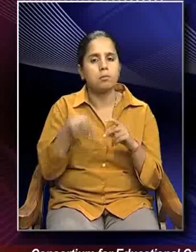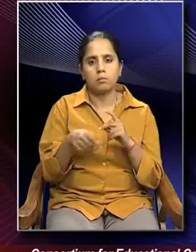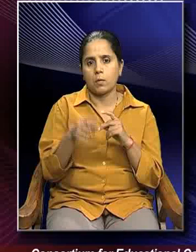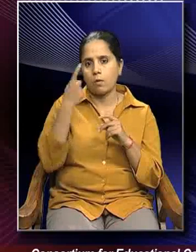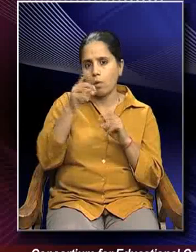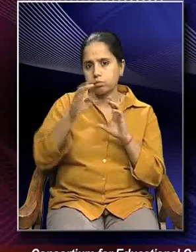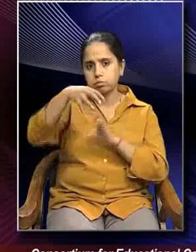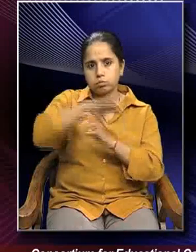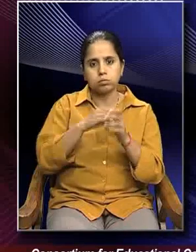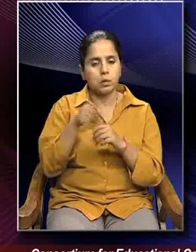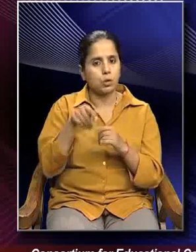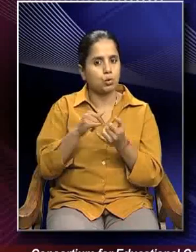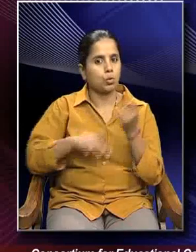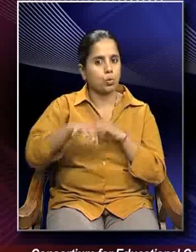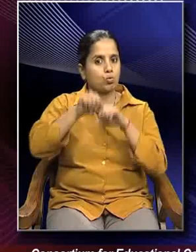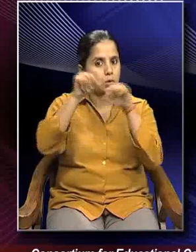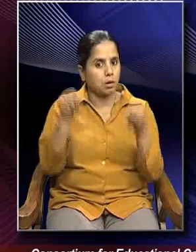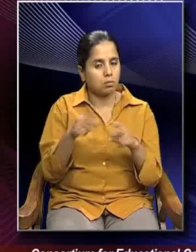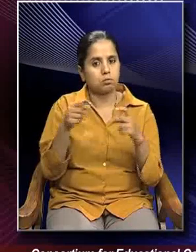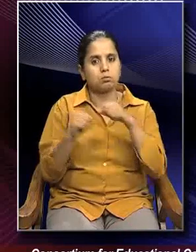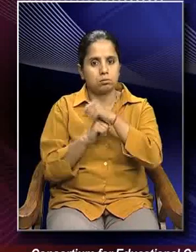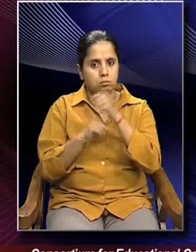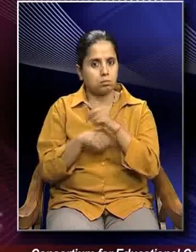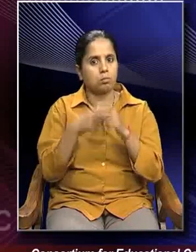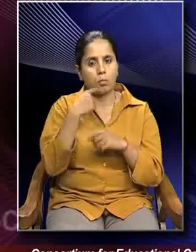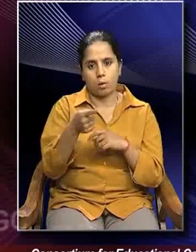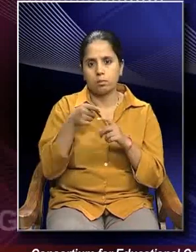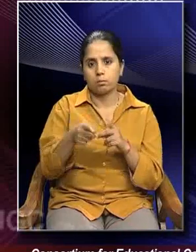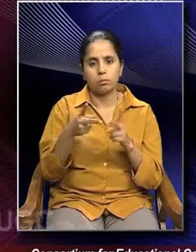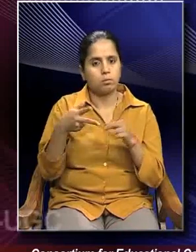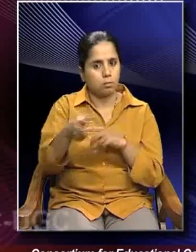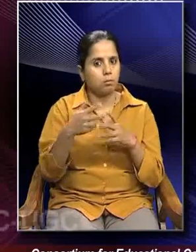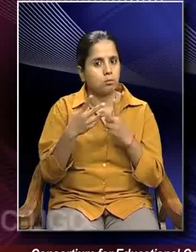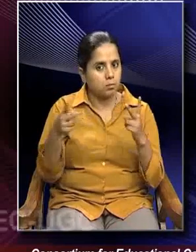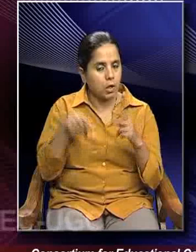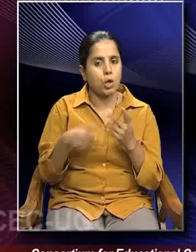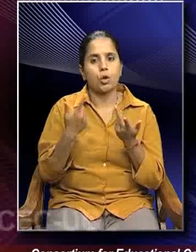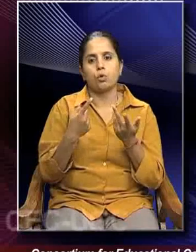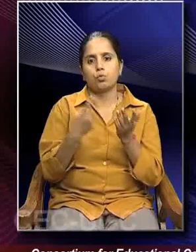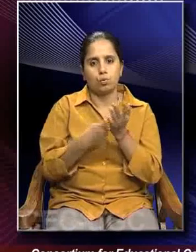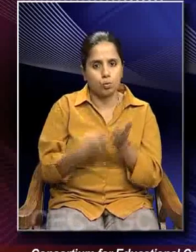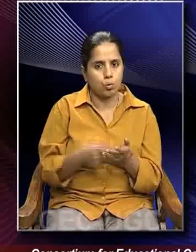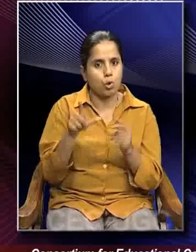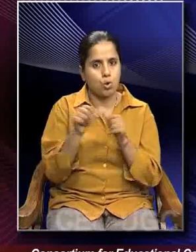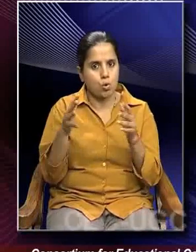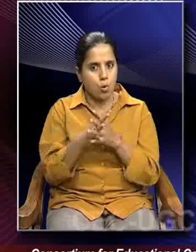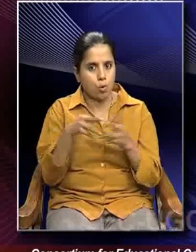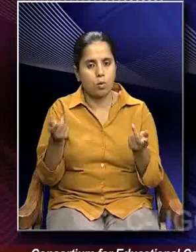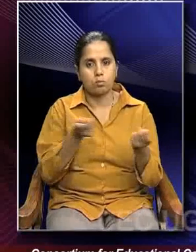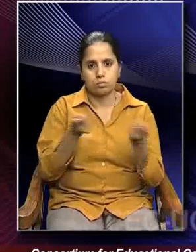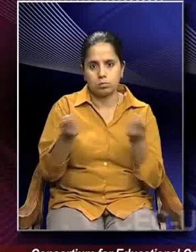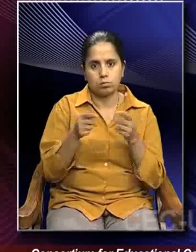be order in social structure. That is, the law, norms, regulations are accepted